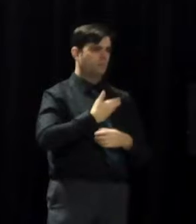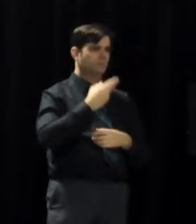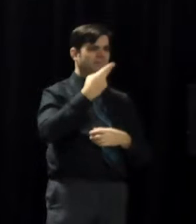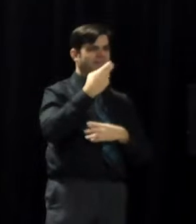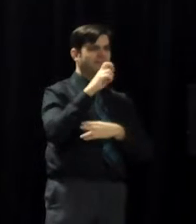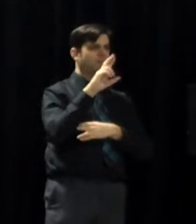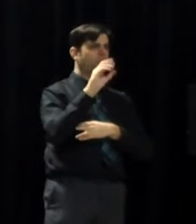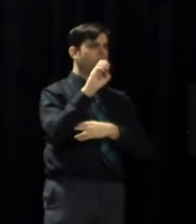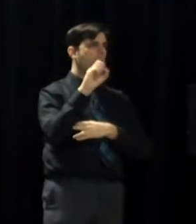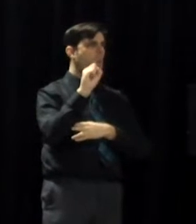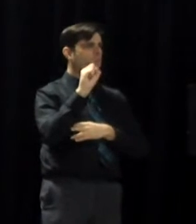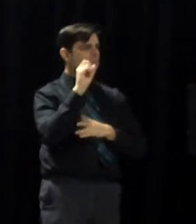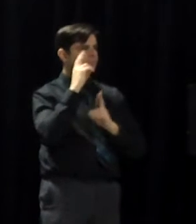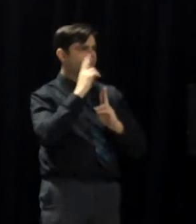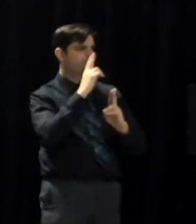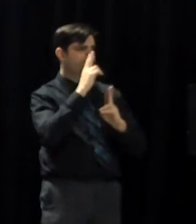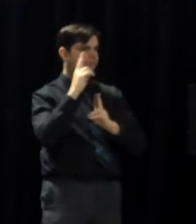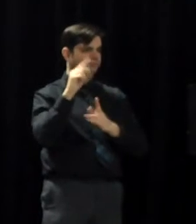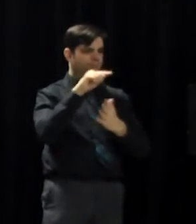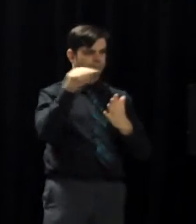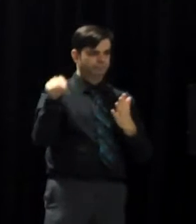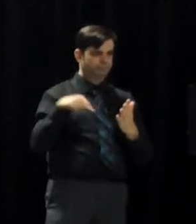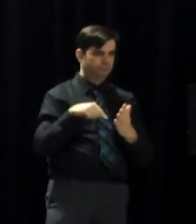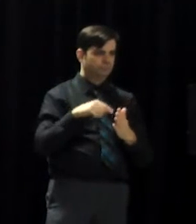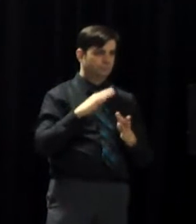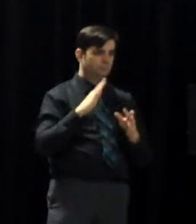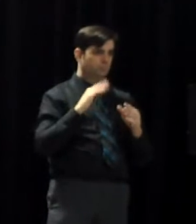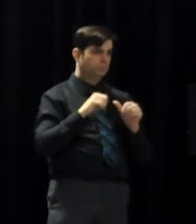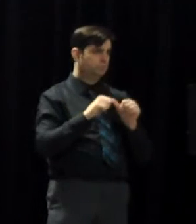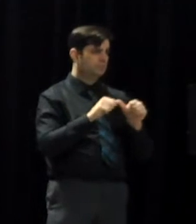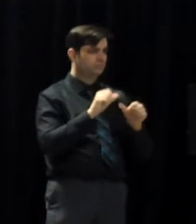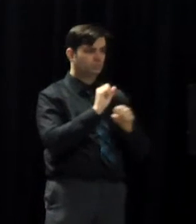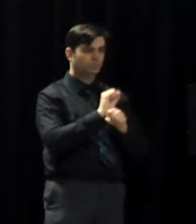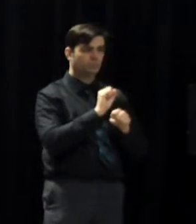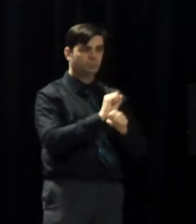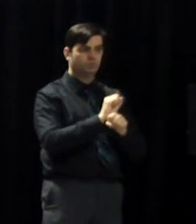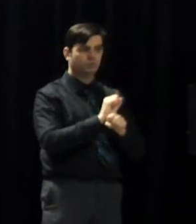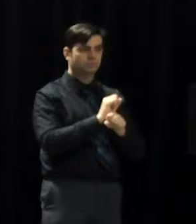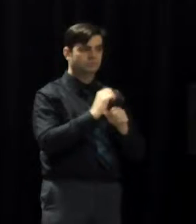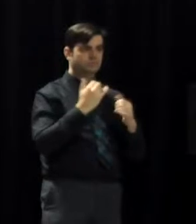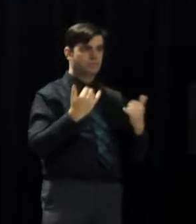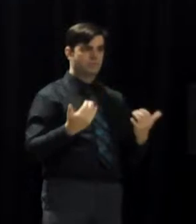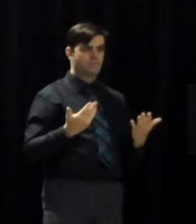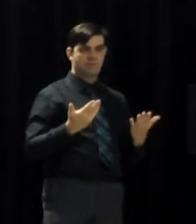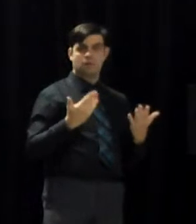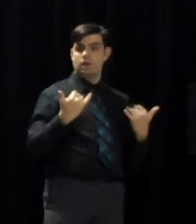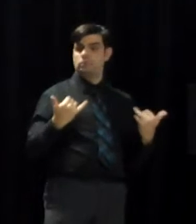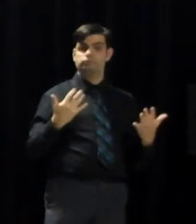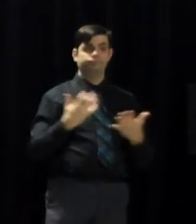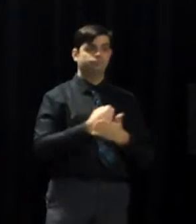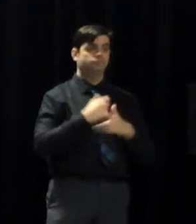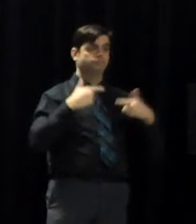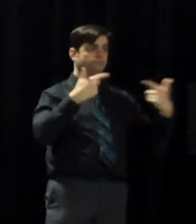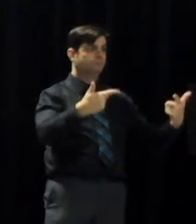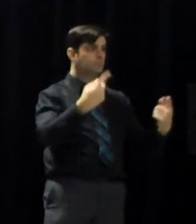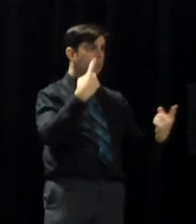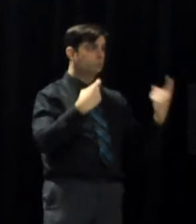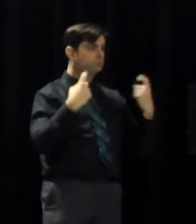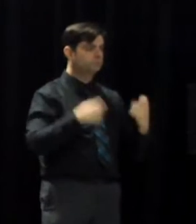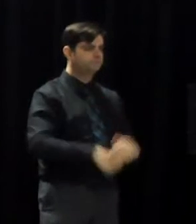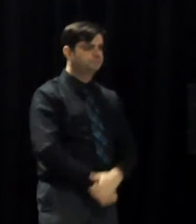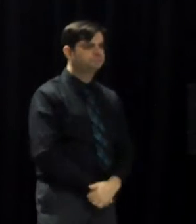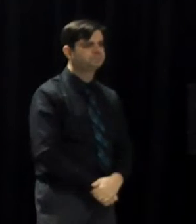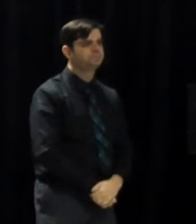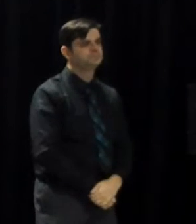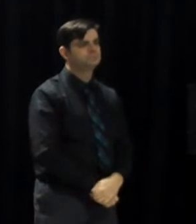to do moving forward in the pandemic. Happy to take questions. I have a few questions about the transitional homes. You mentioned